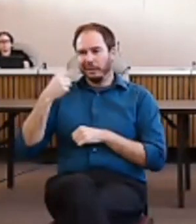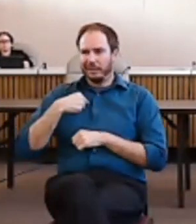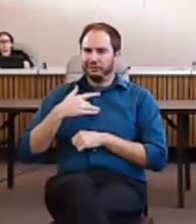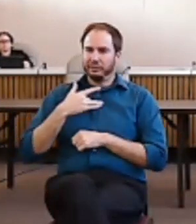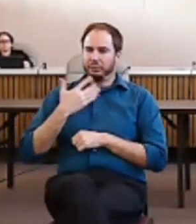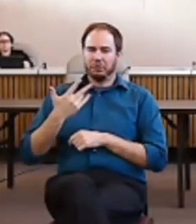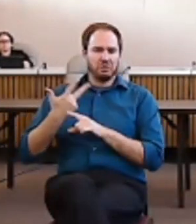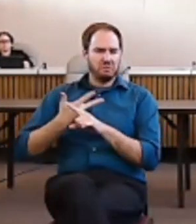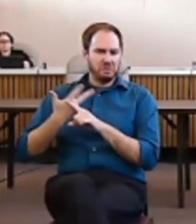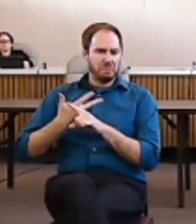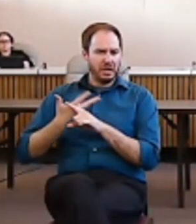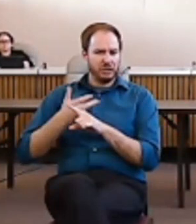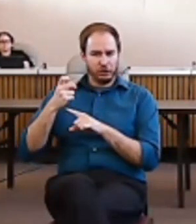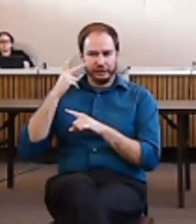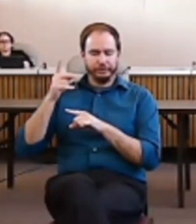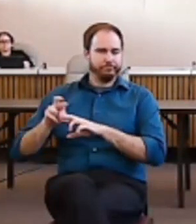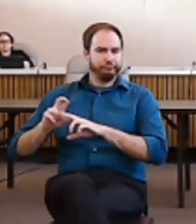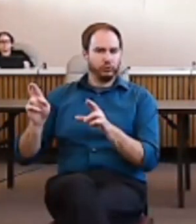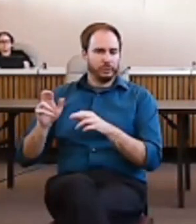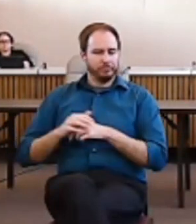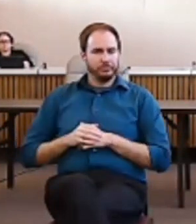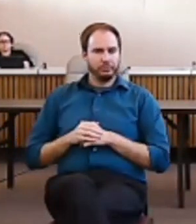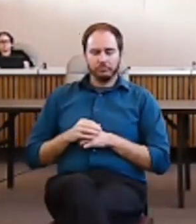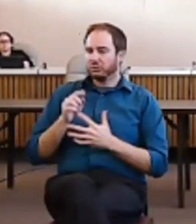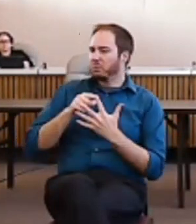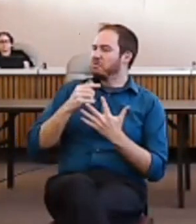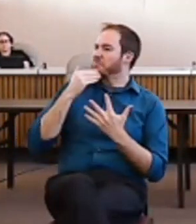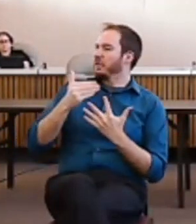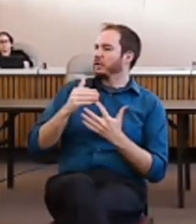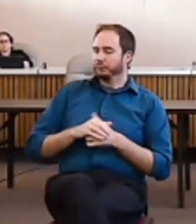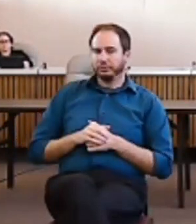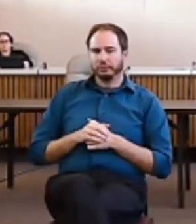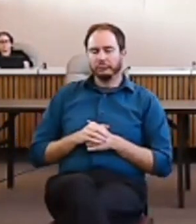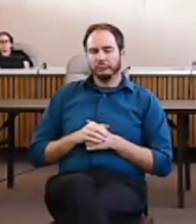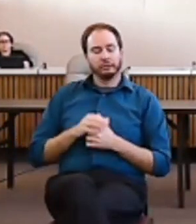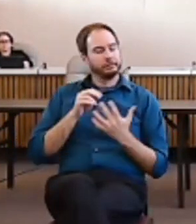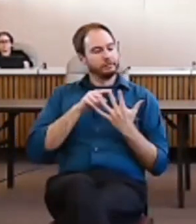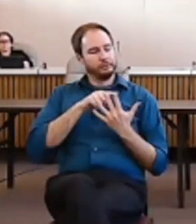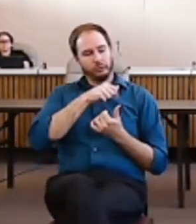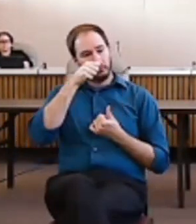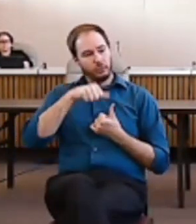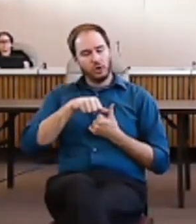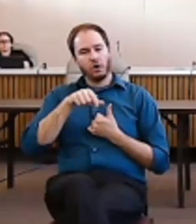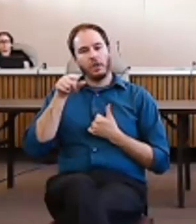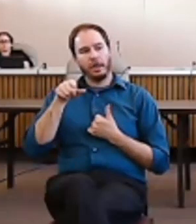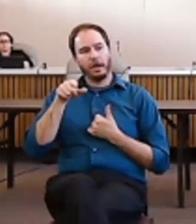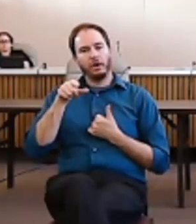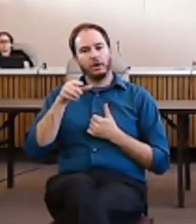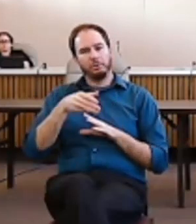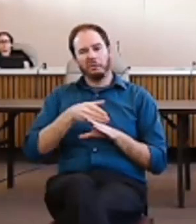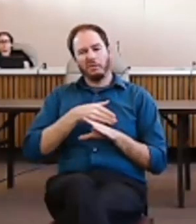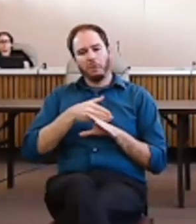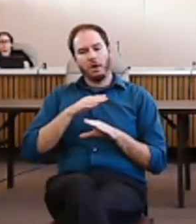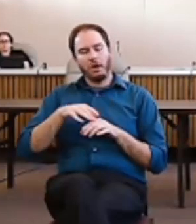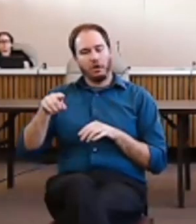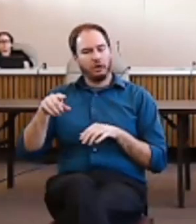next 3 months, you would see that wrapping up. Thank you. Fantastic. And if you recall, that was predicated on them